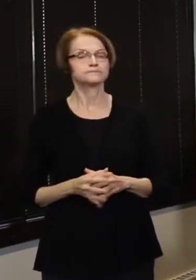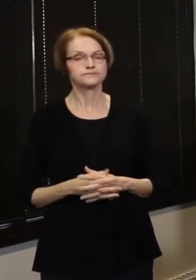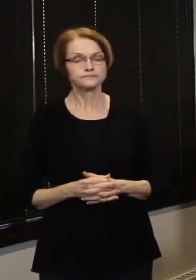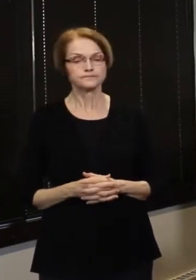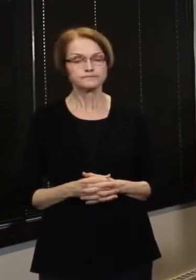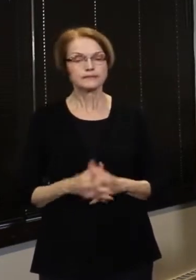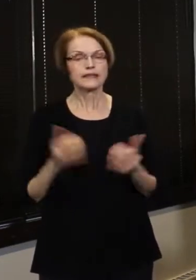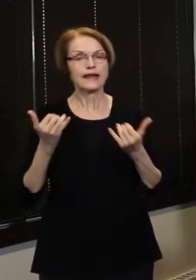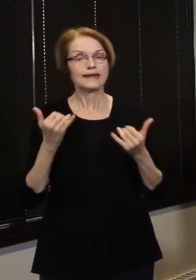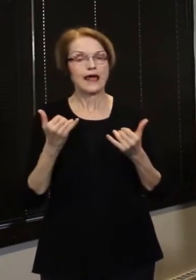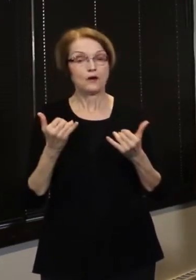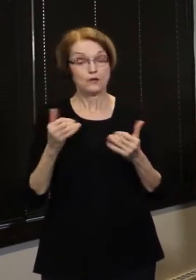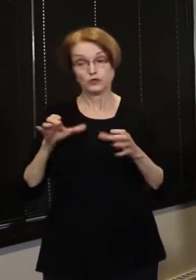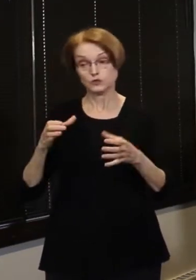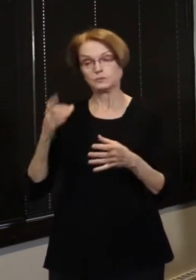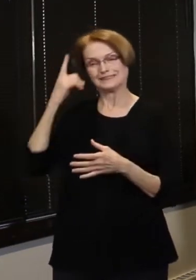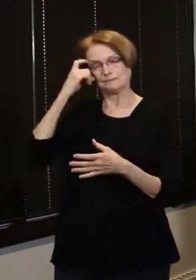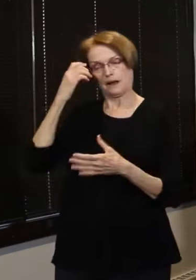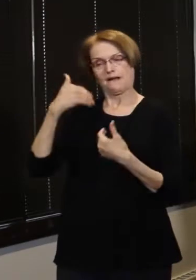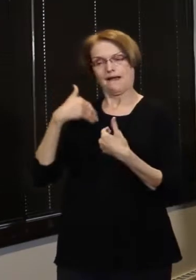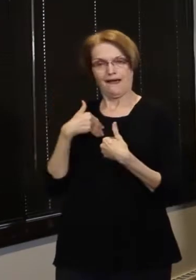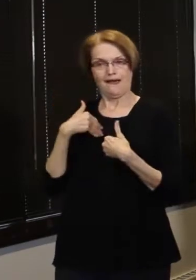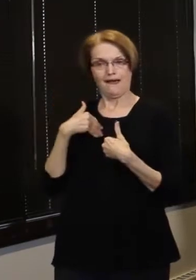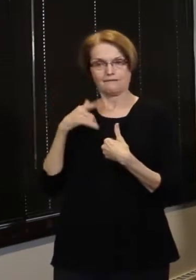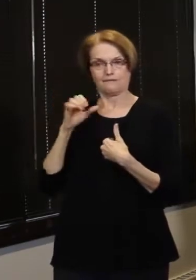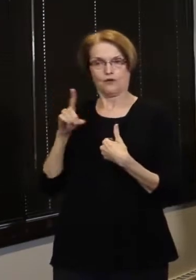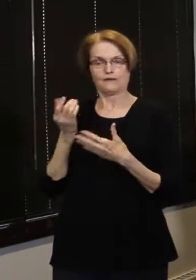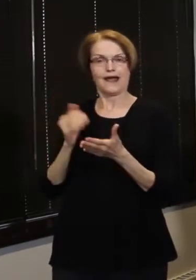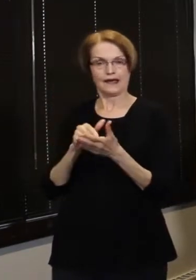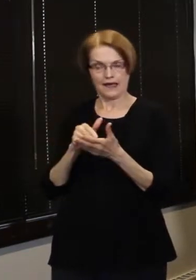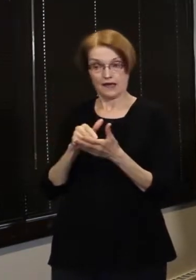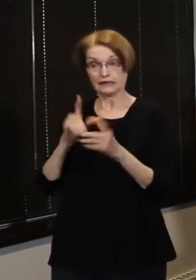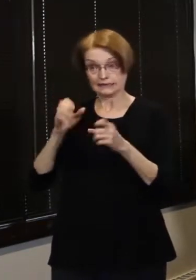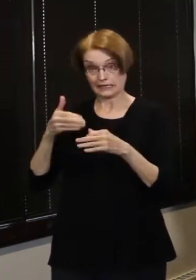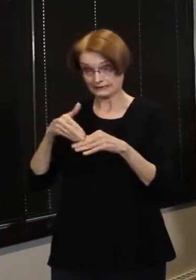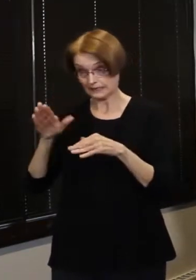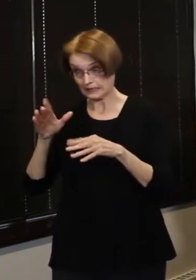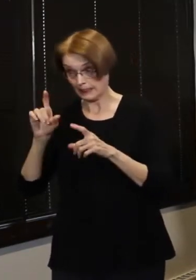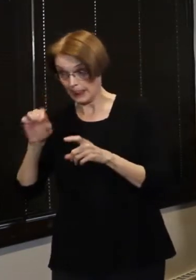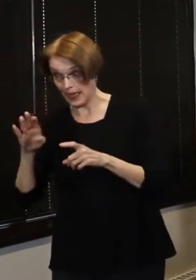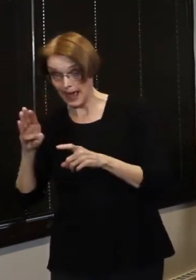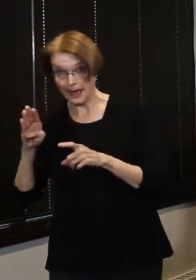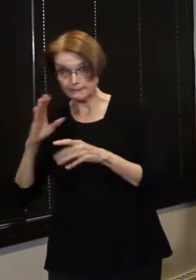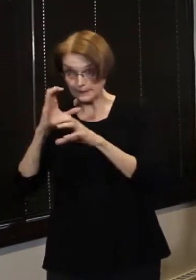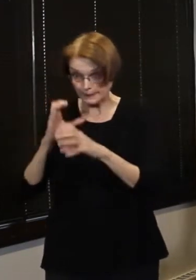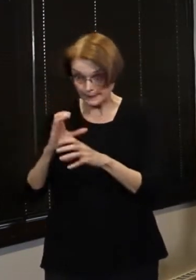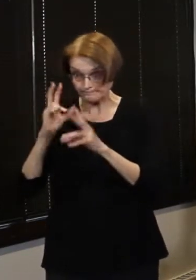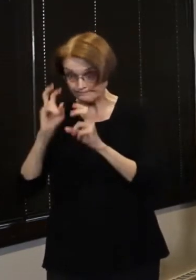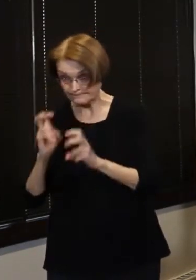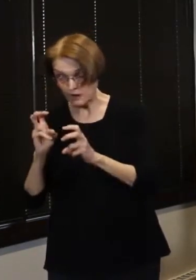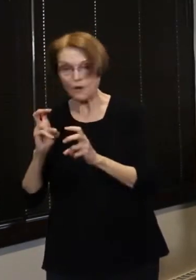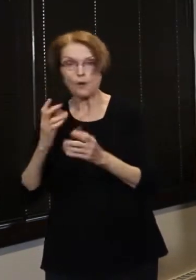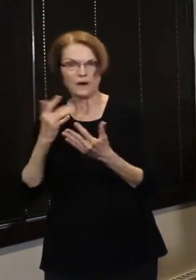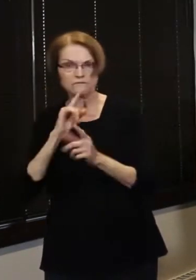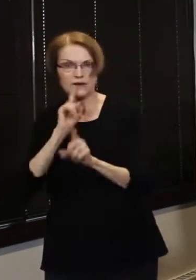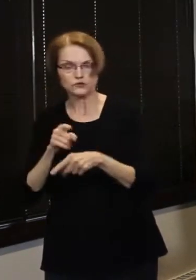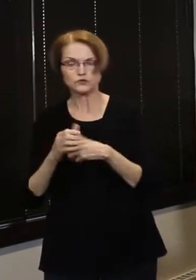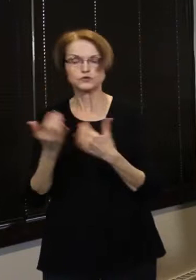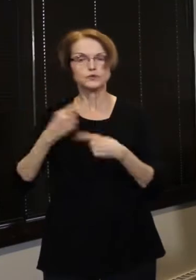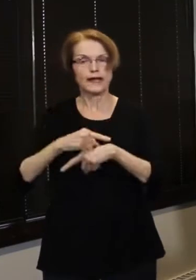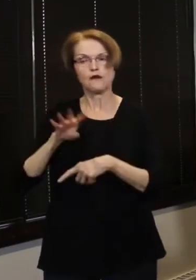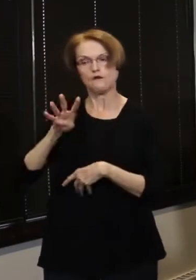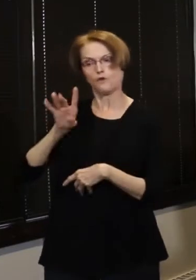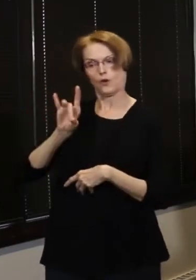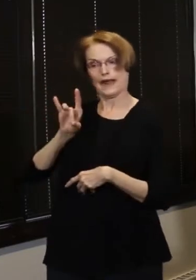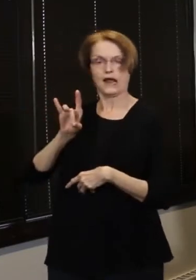Now we'll take a look at our suspected COVID patients. So again, these are patients where we're waiting for a test result to come back. Today we're reporting